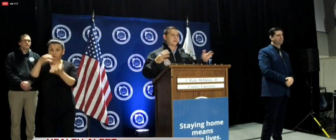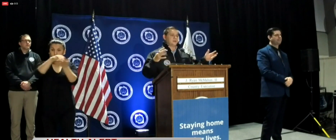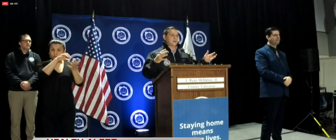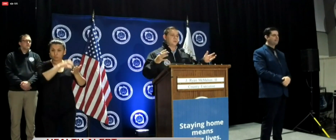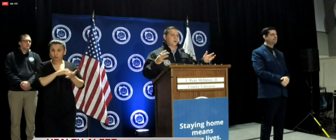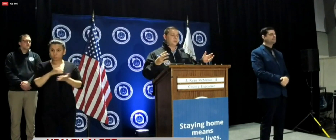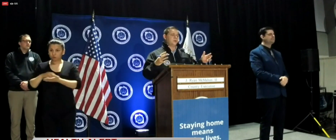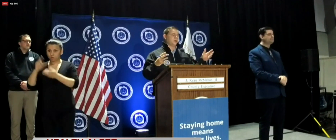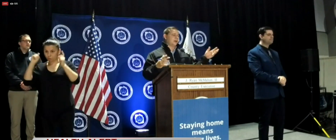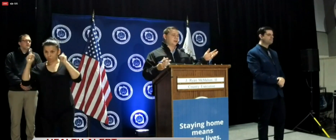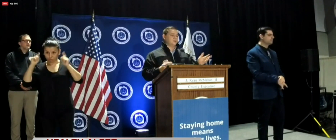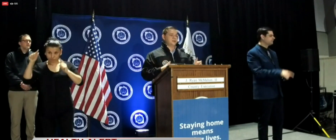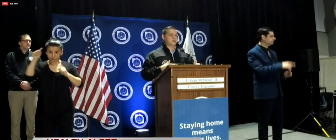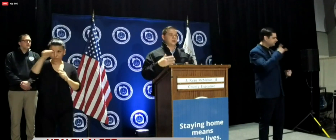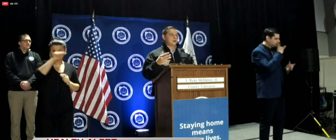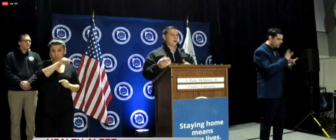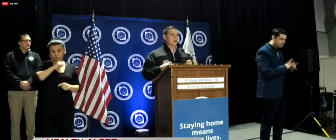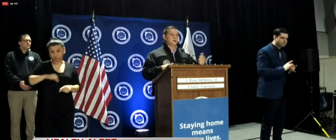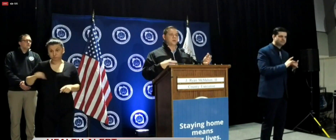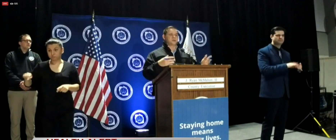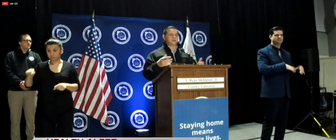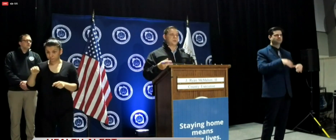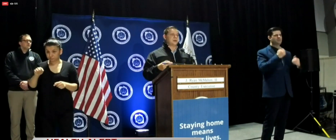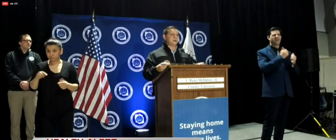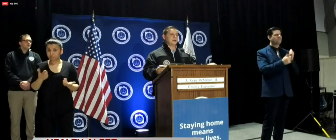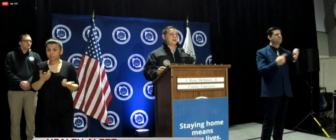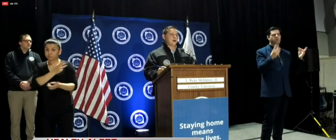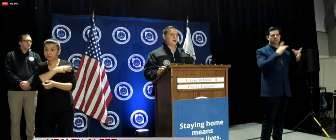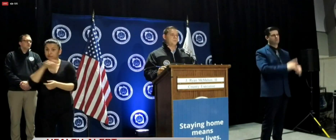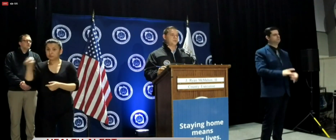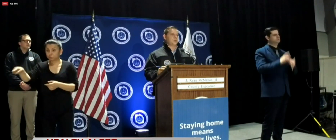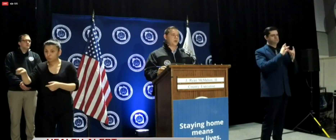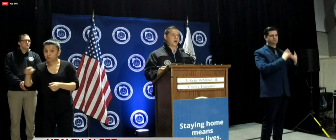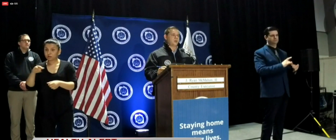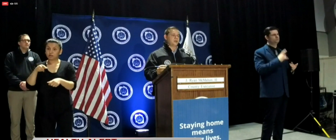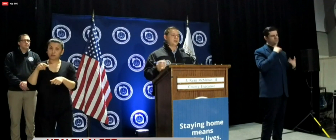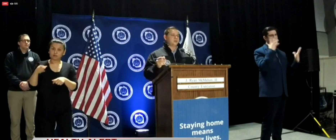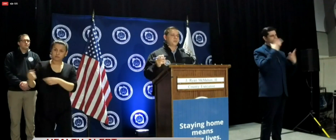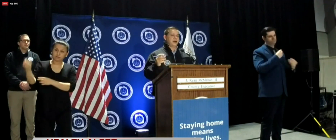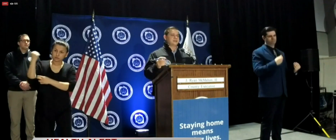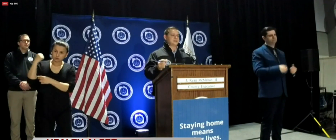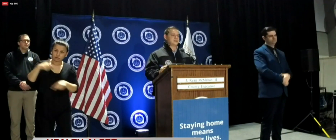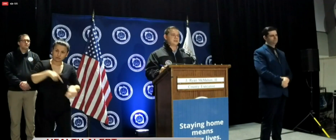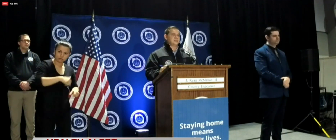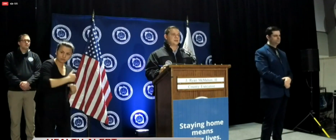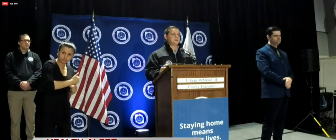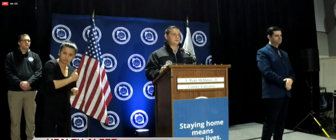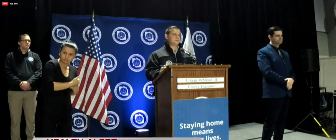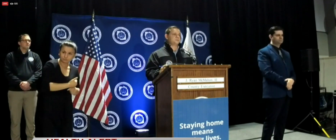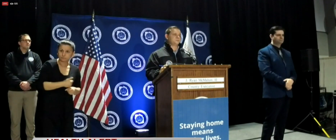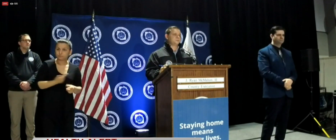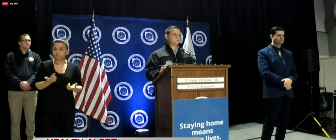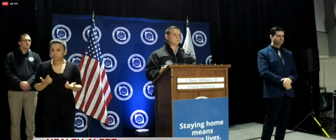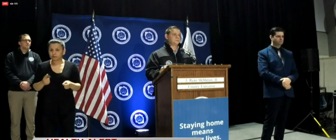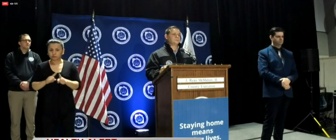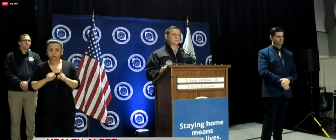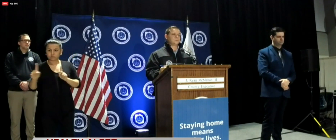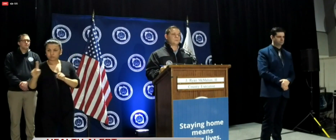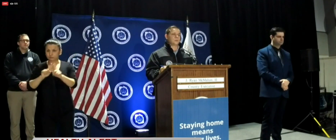We're connected via employment. We're connected via commercial spending. So we all really need to be practicing the same things.